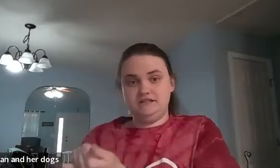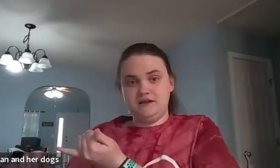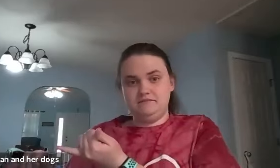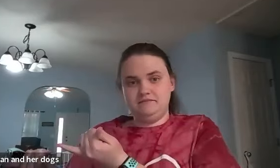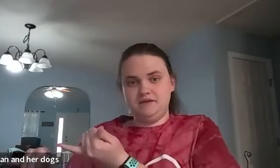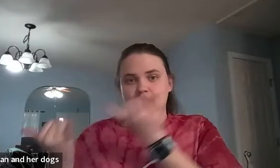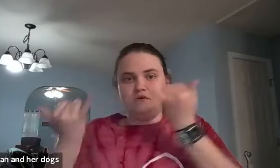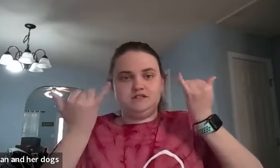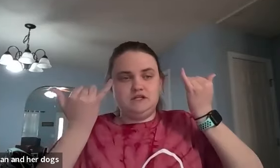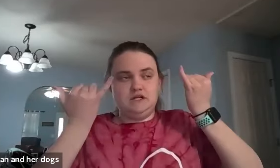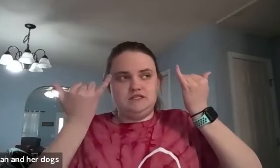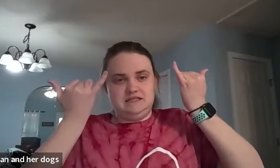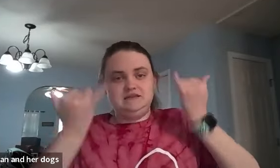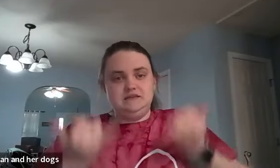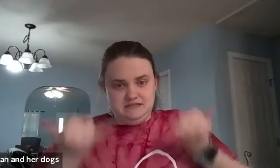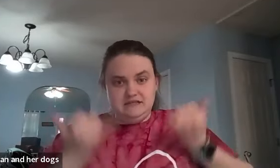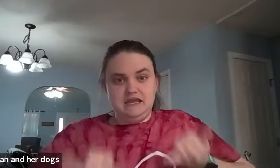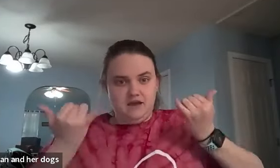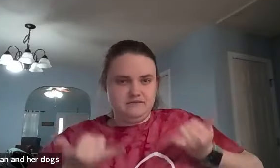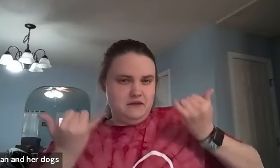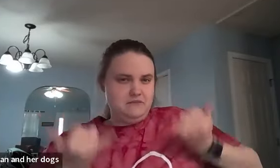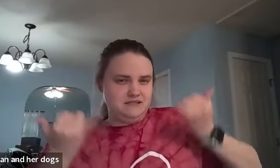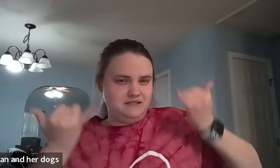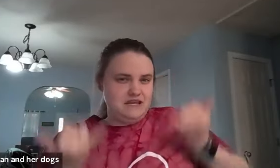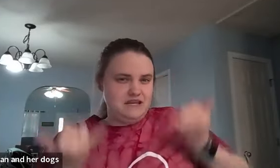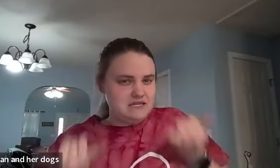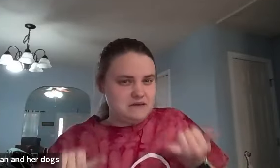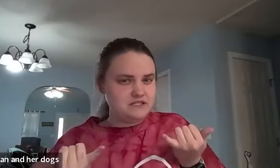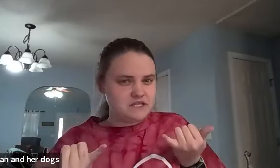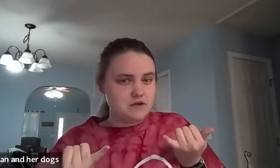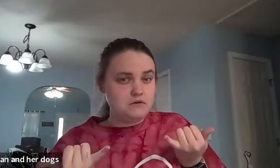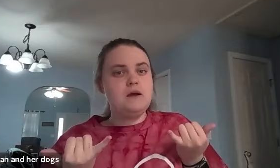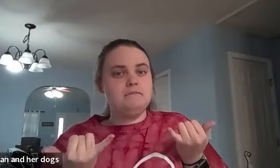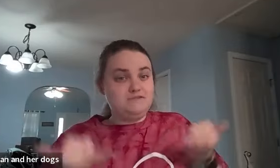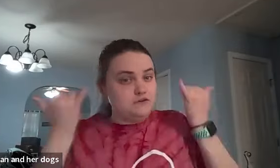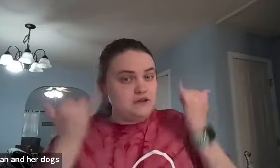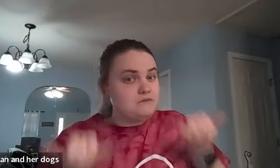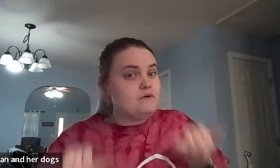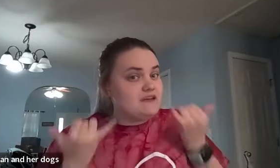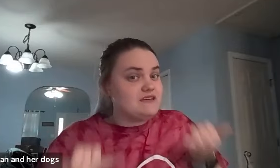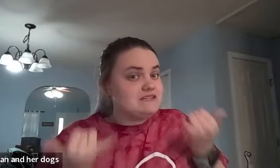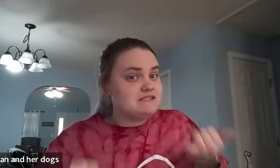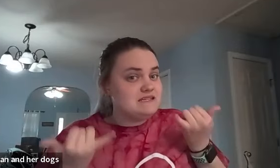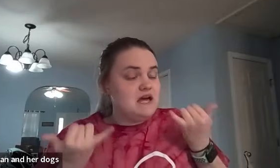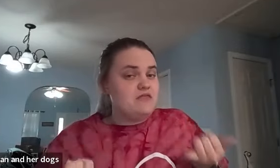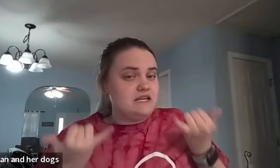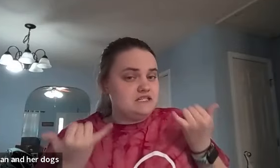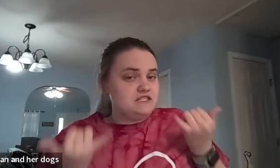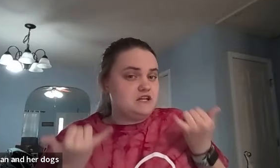time. Whereas, if that makes sense. Today's typically two, but if you kept going like this, then it's going to come